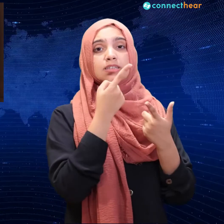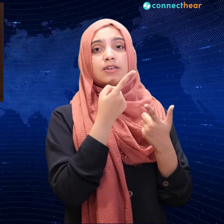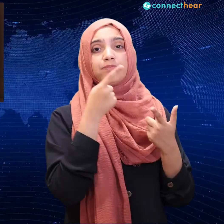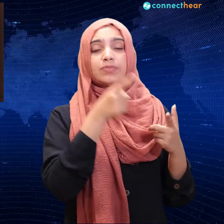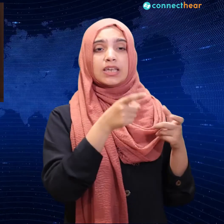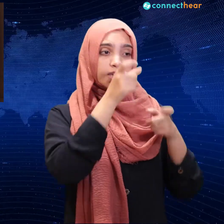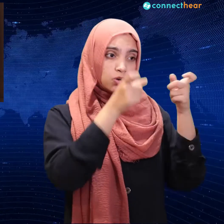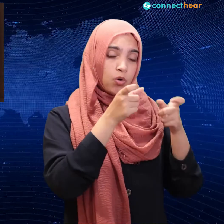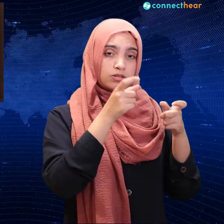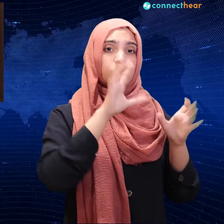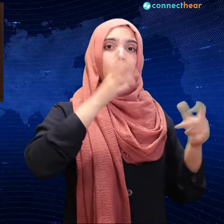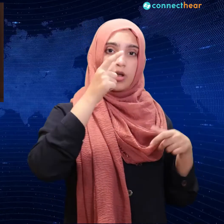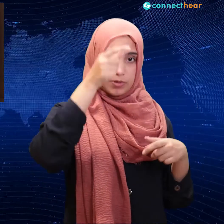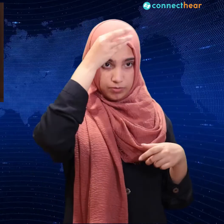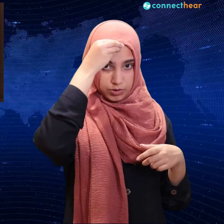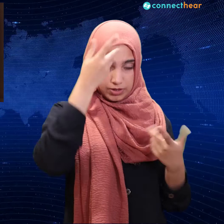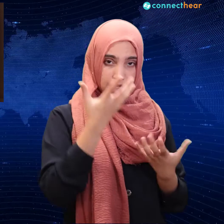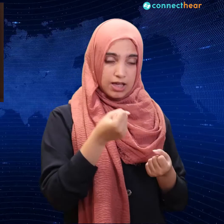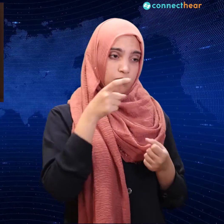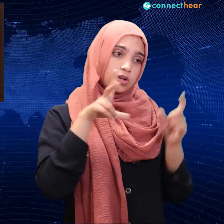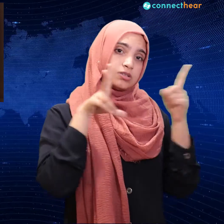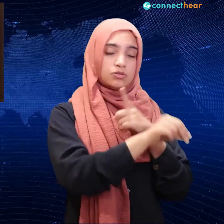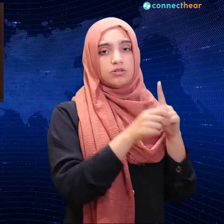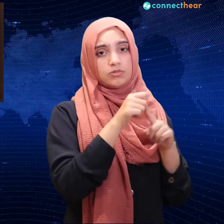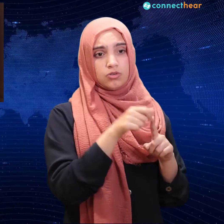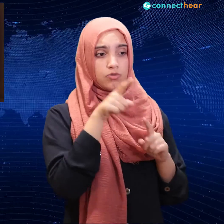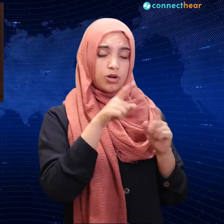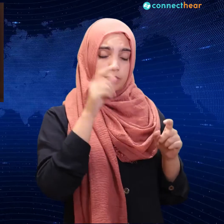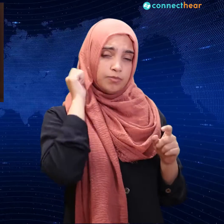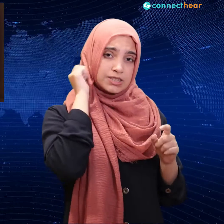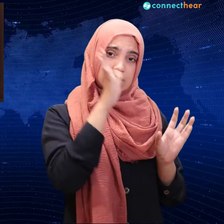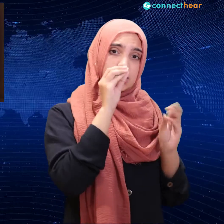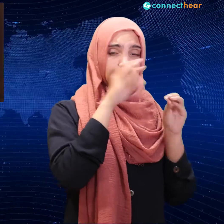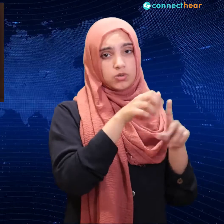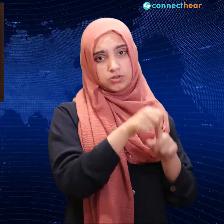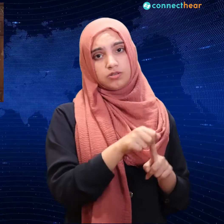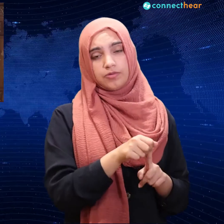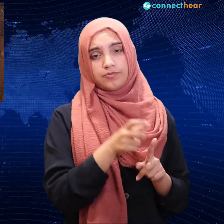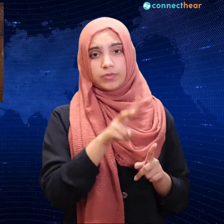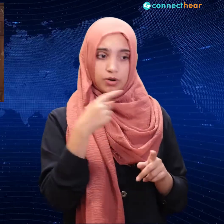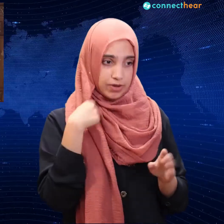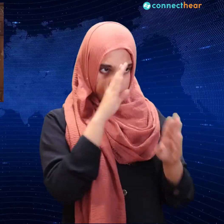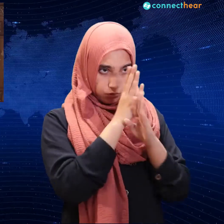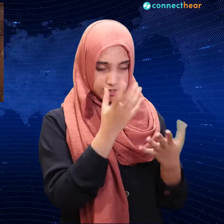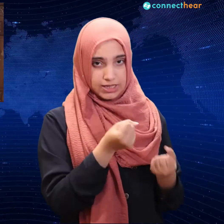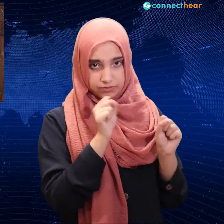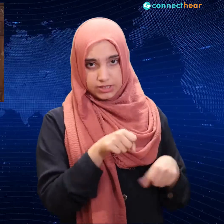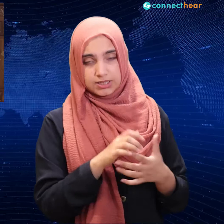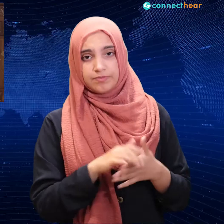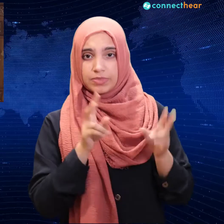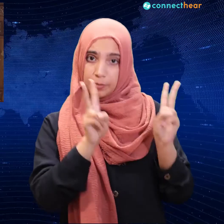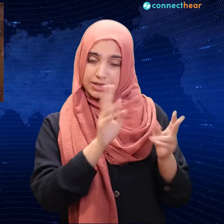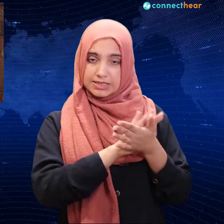he gets punished. The state will ensure, and as I said, I'm following that case personally. Activists have demanded